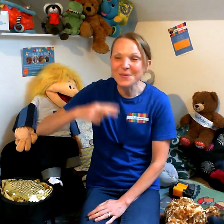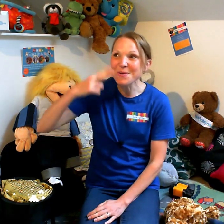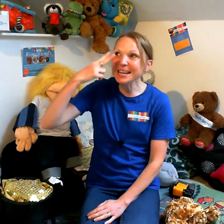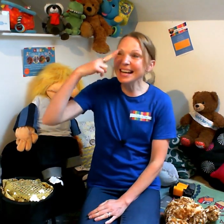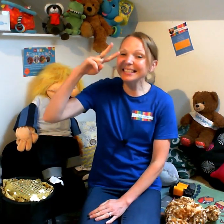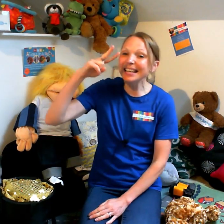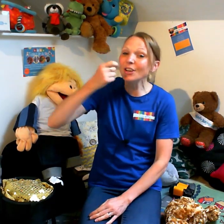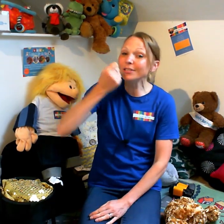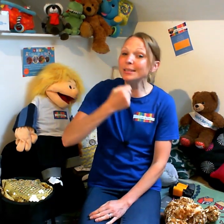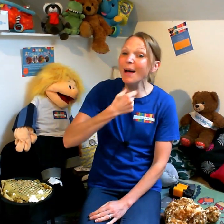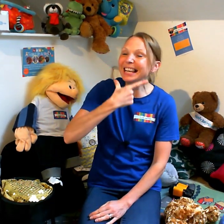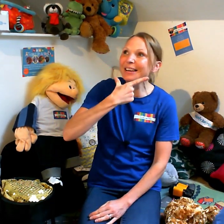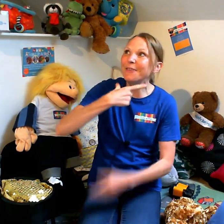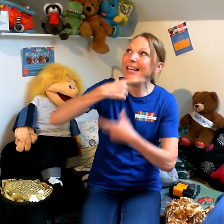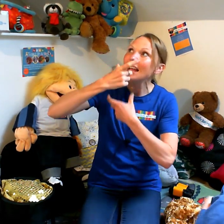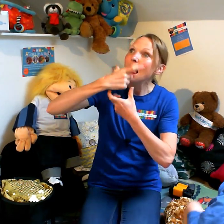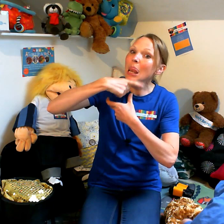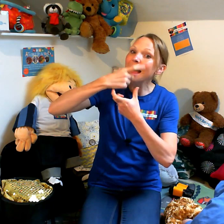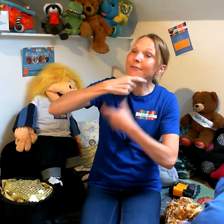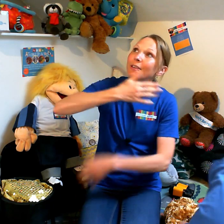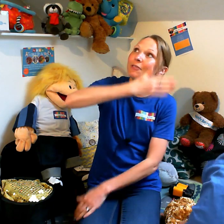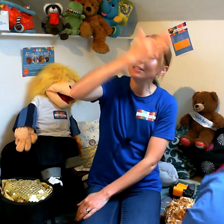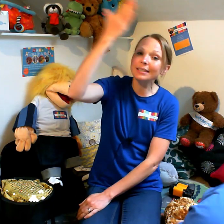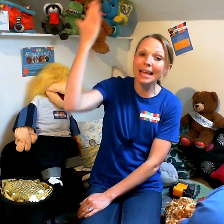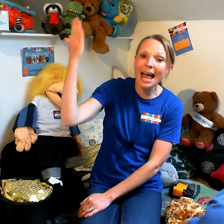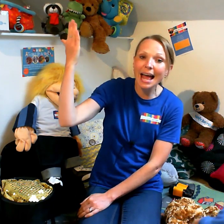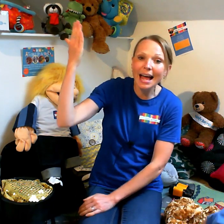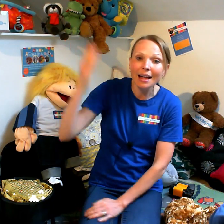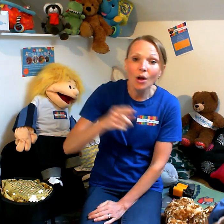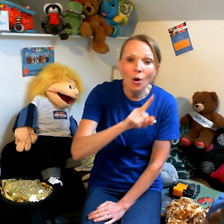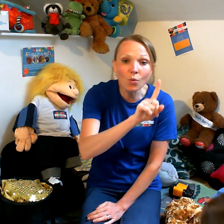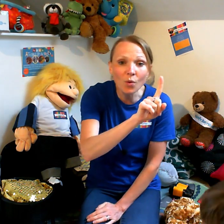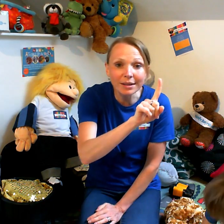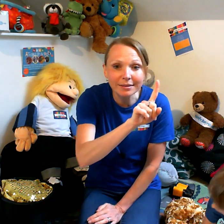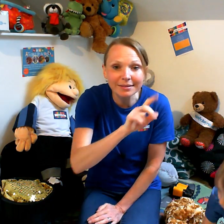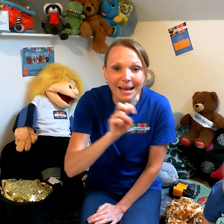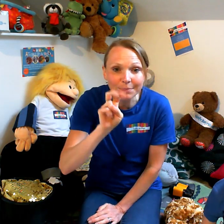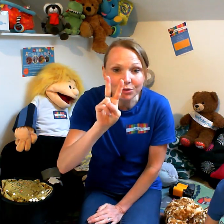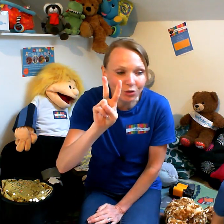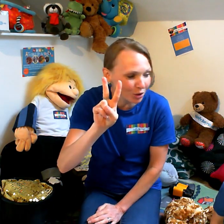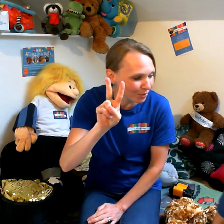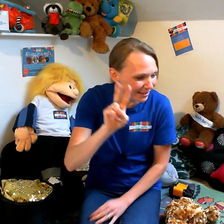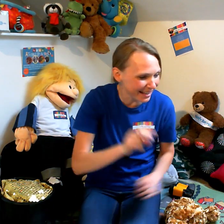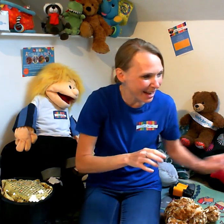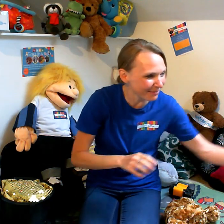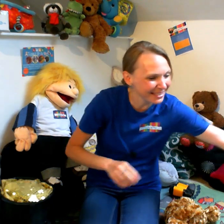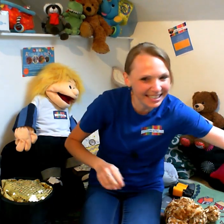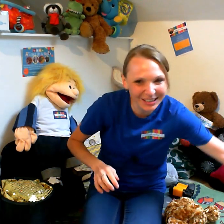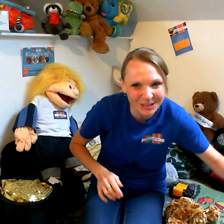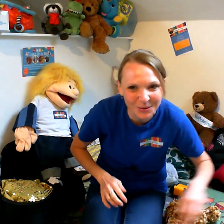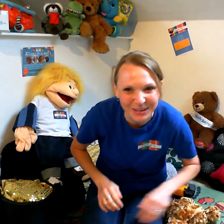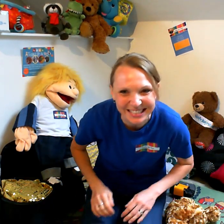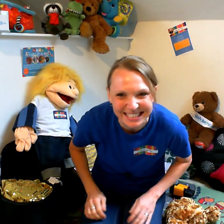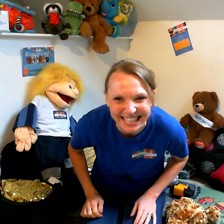When I see your smiling face, laughter fills the air. One step, two step, tickle you under